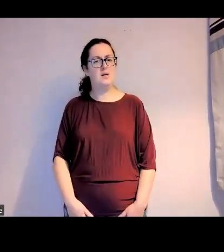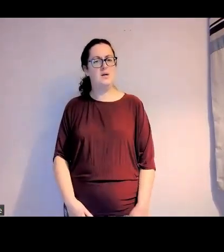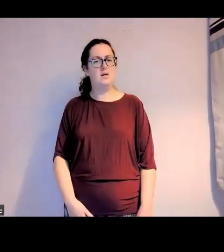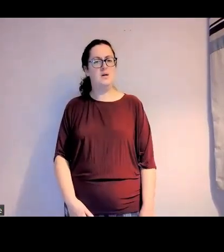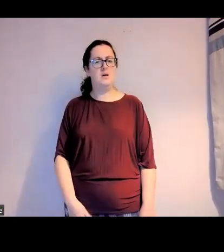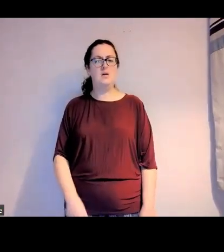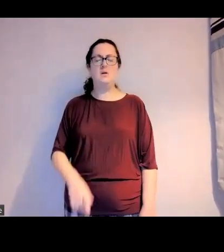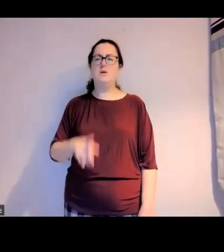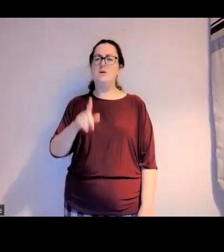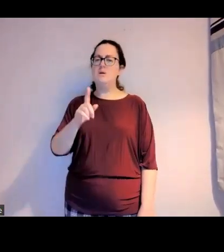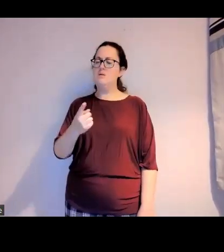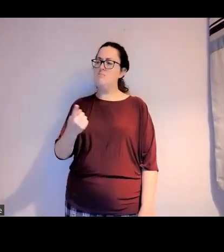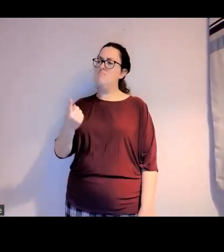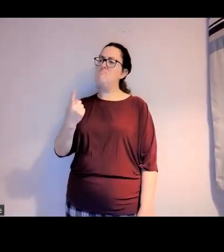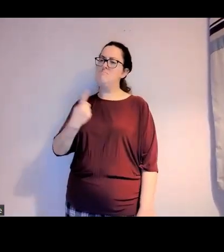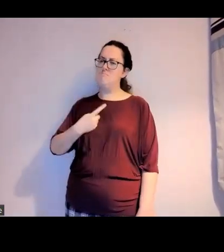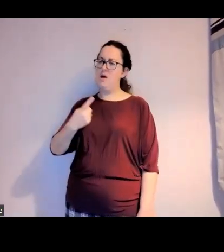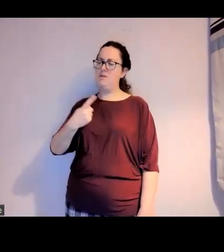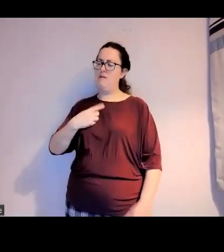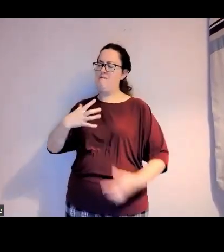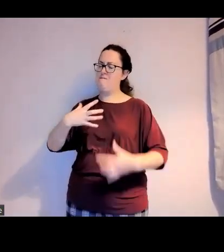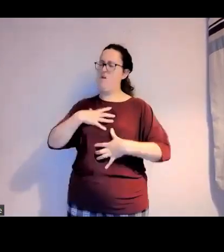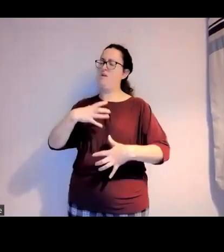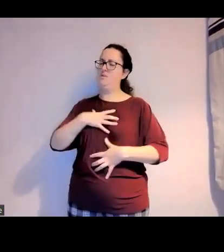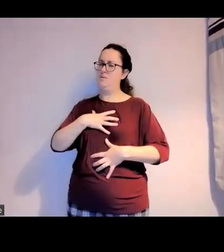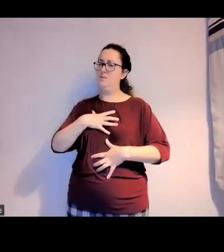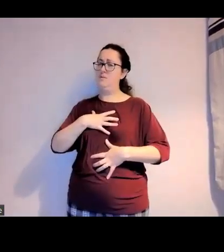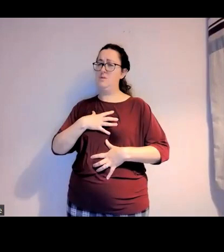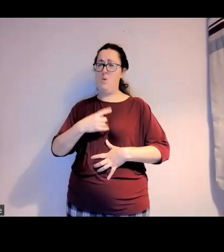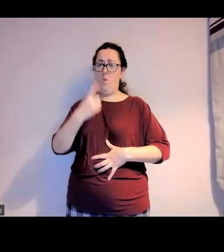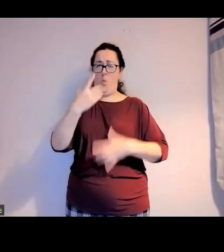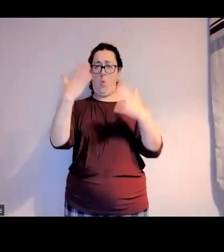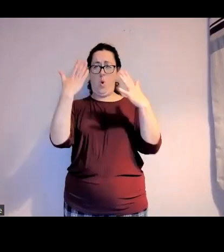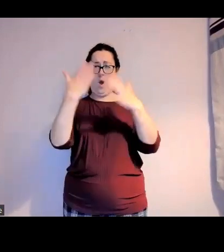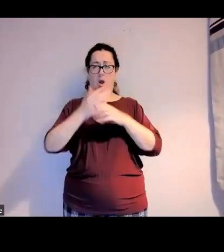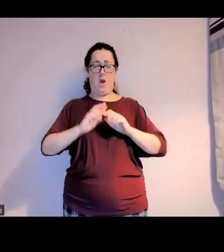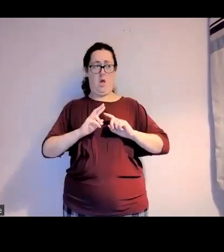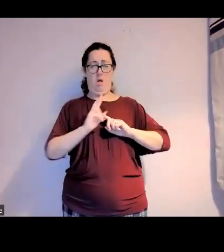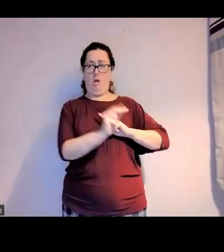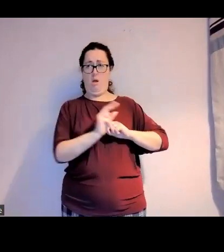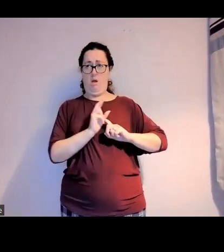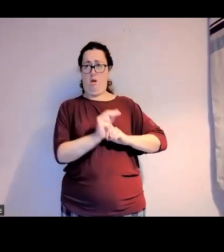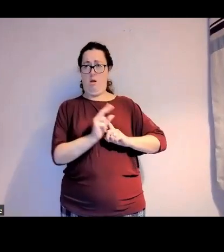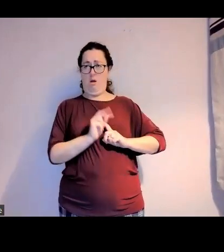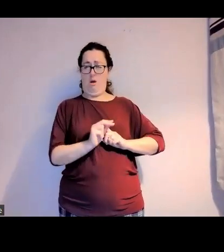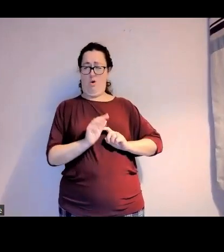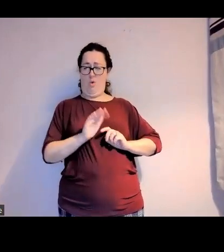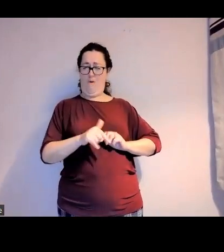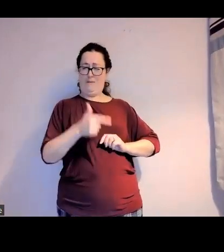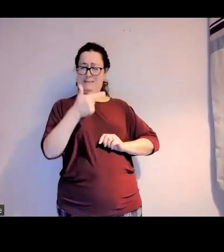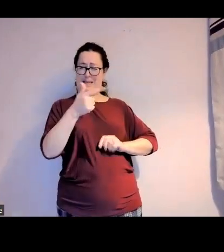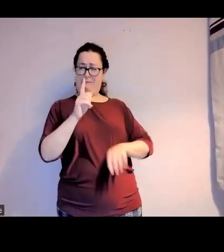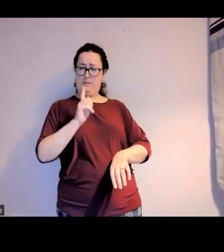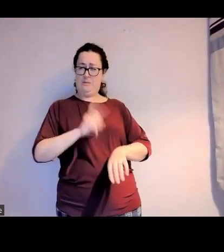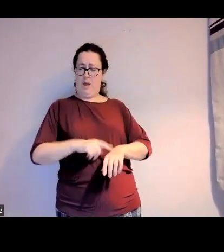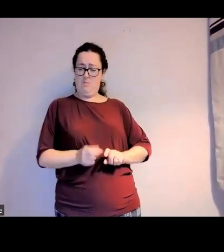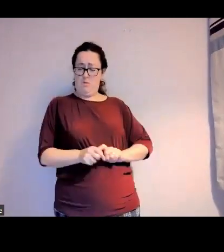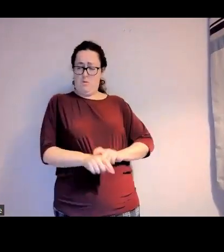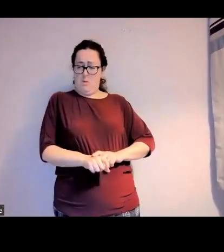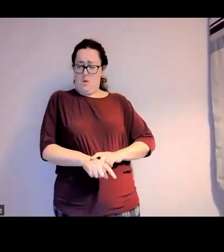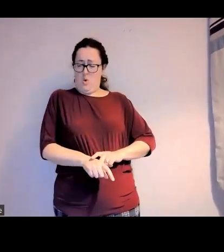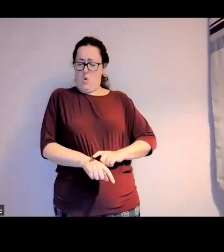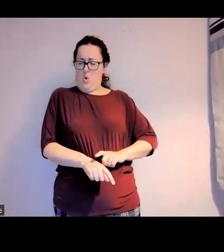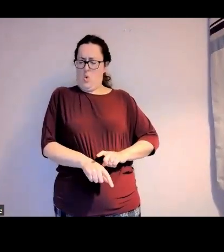I gave myself an awful fright one night when I had to go more than 7 times. I